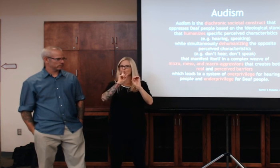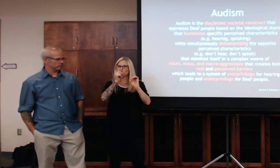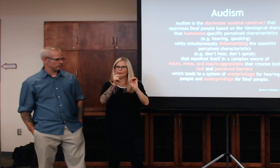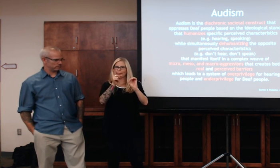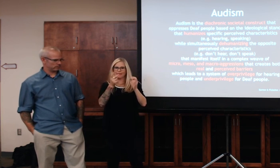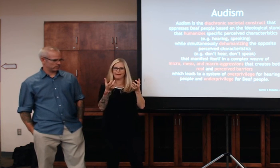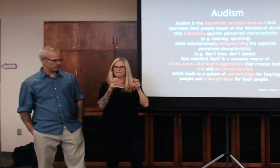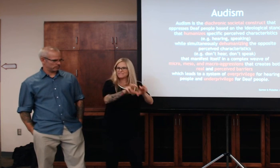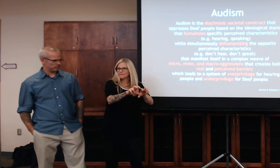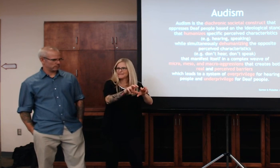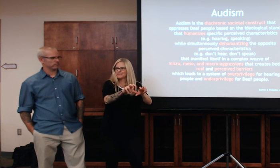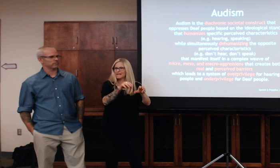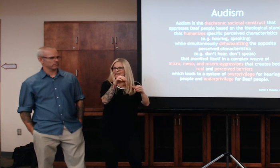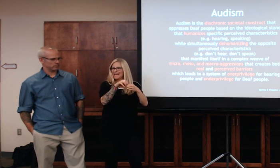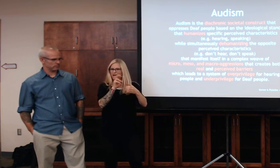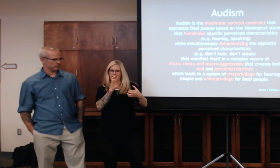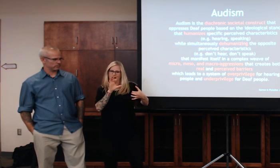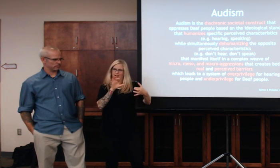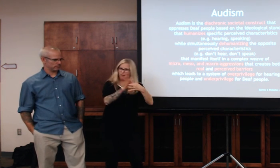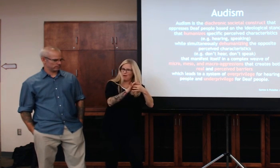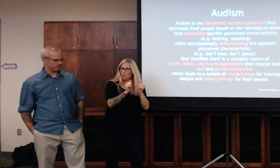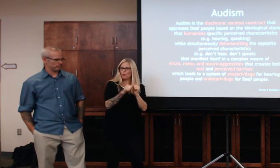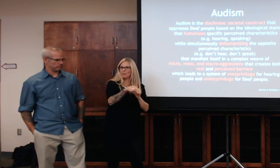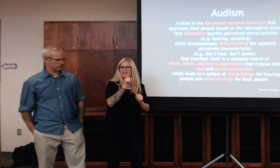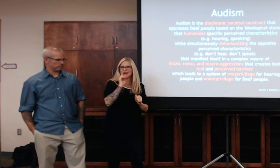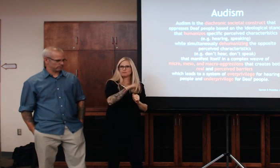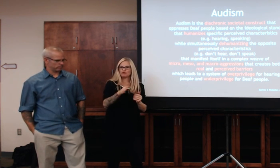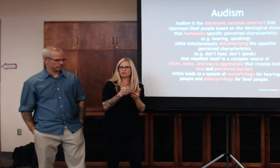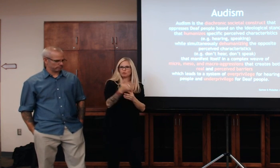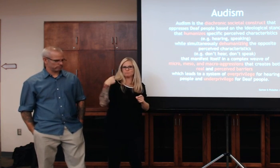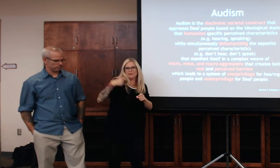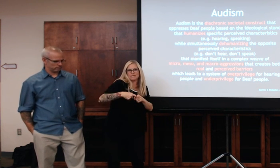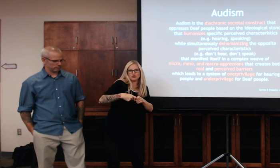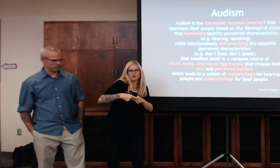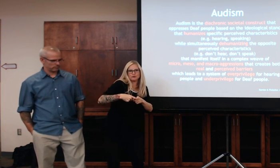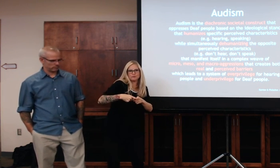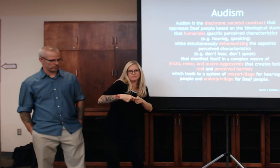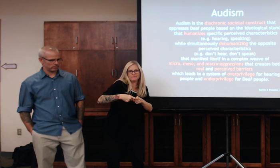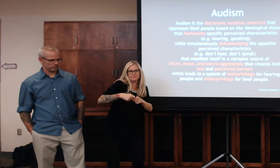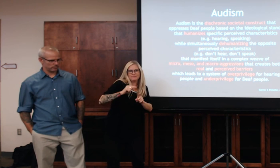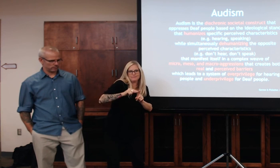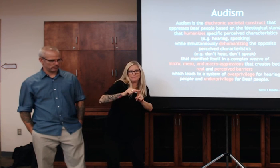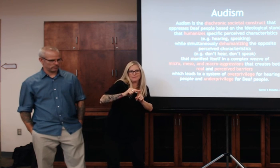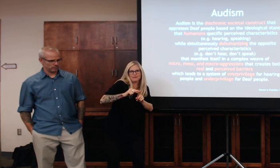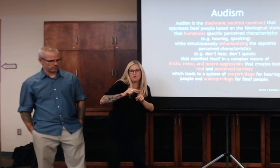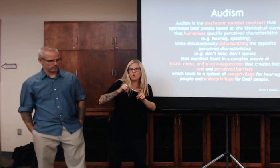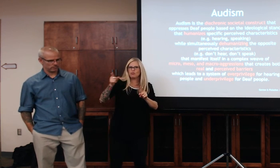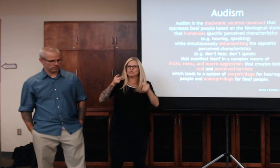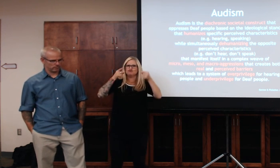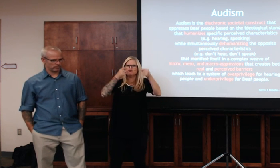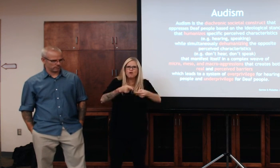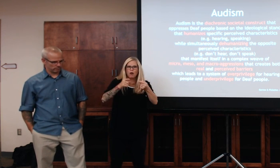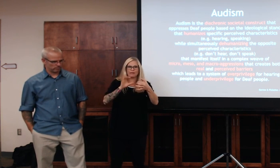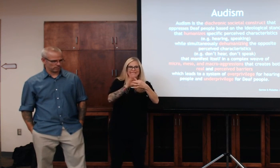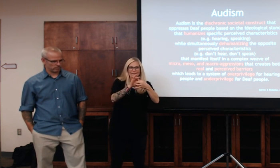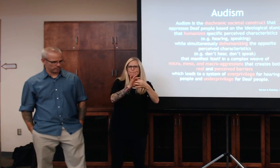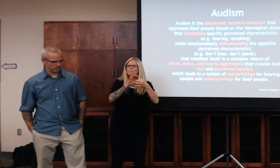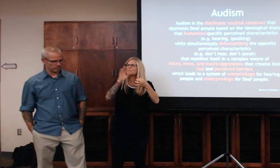no real investment in that family connection through Spanish. They struggle to make that